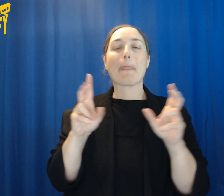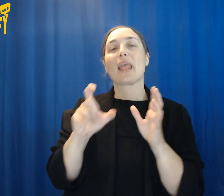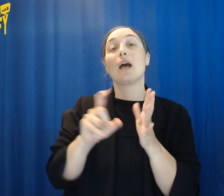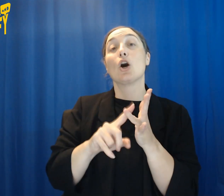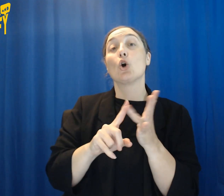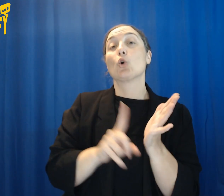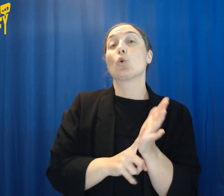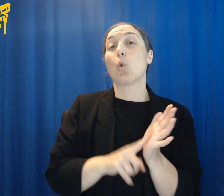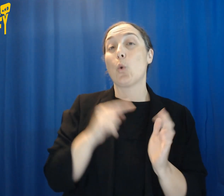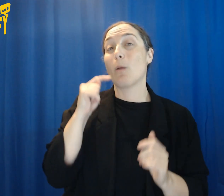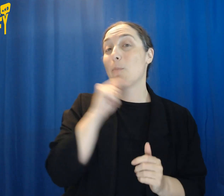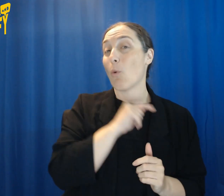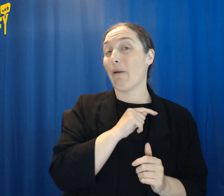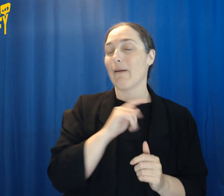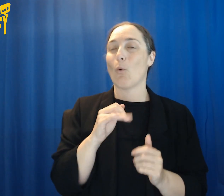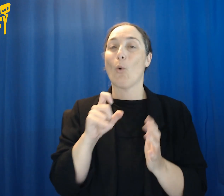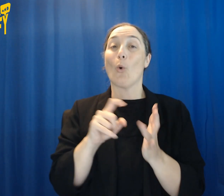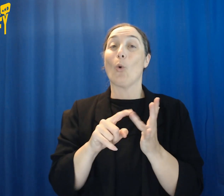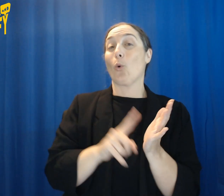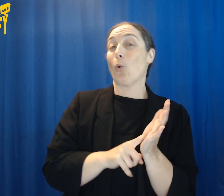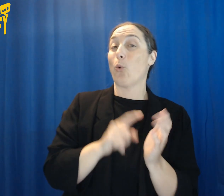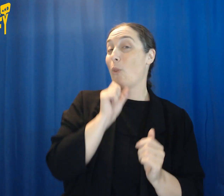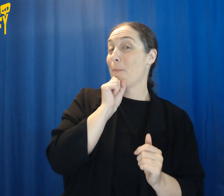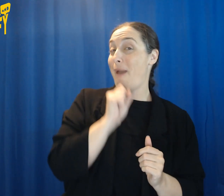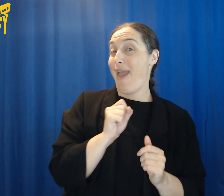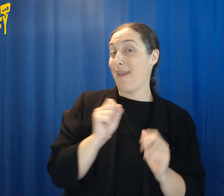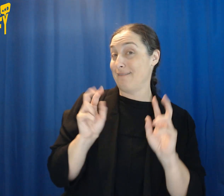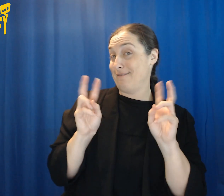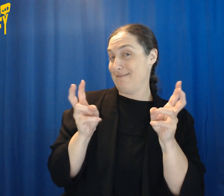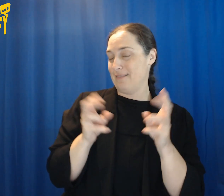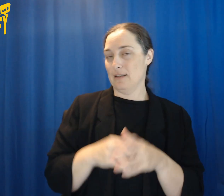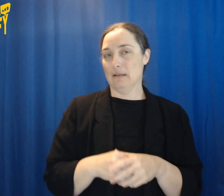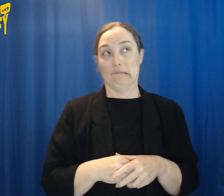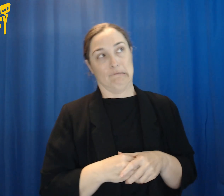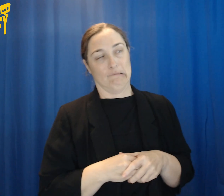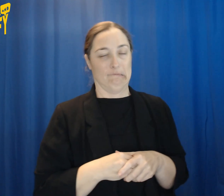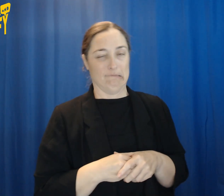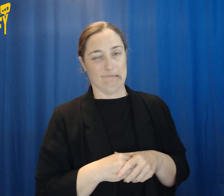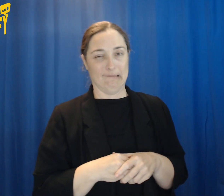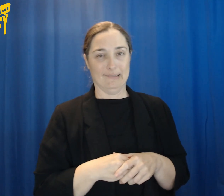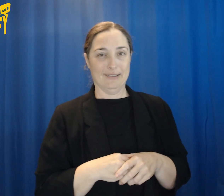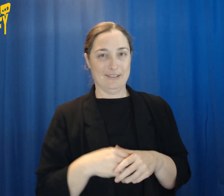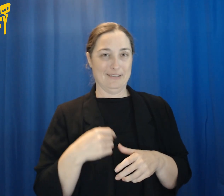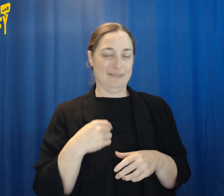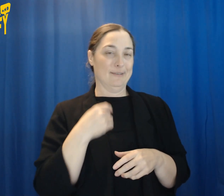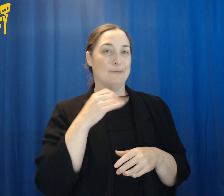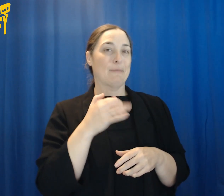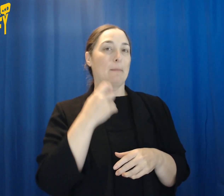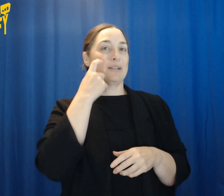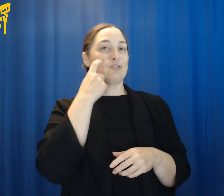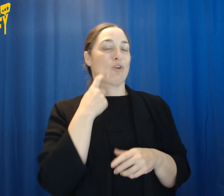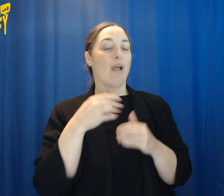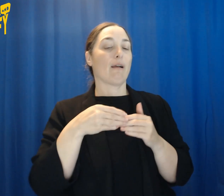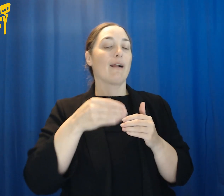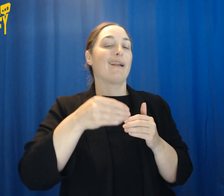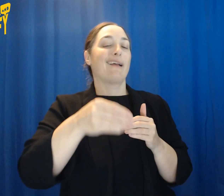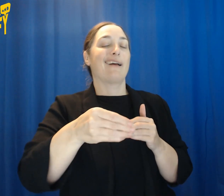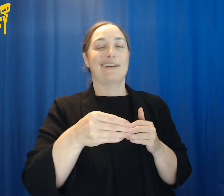man that you'd like to, get to know. That was probably me trying to foreshadow the names of the boys and just